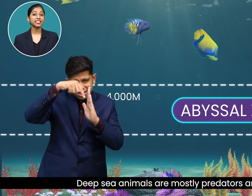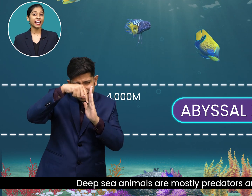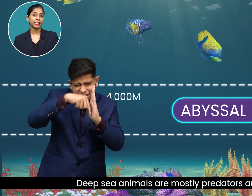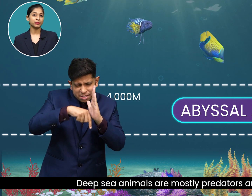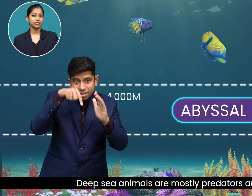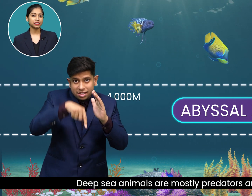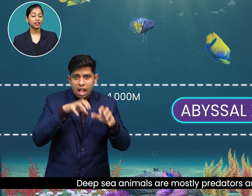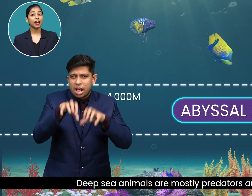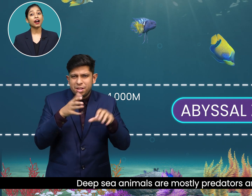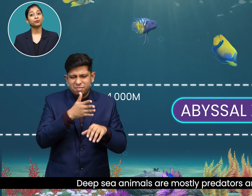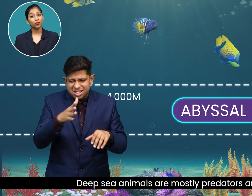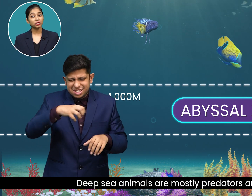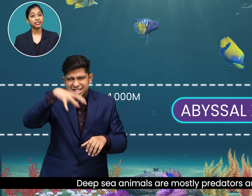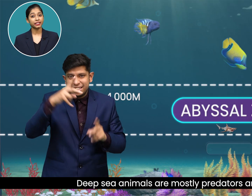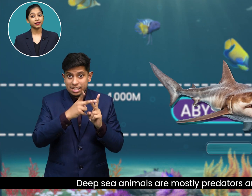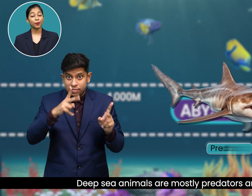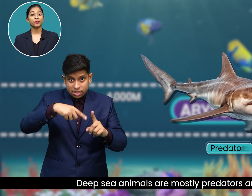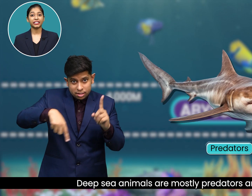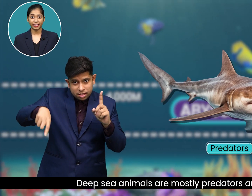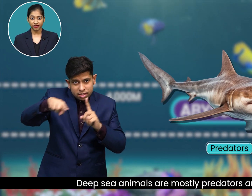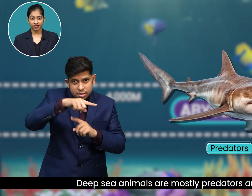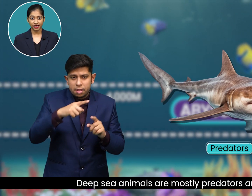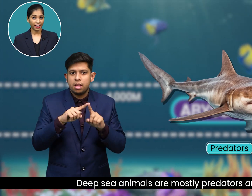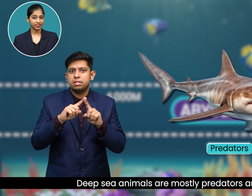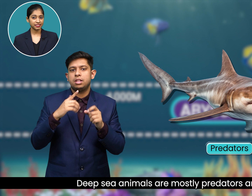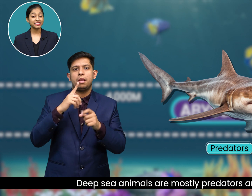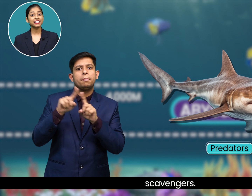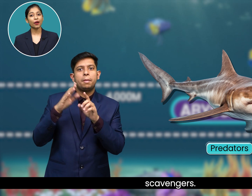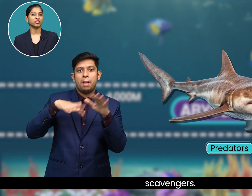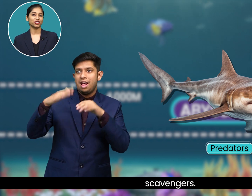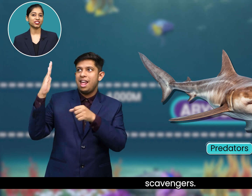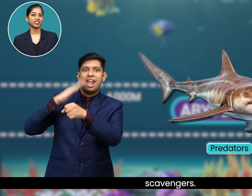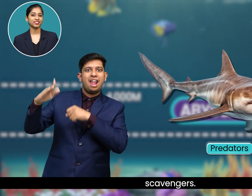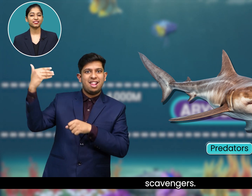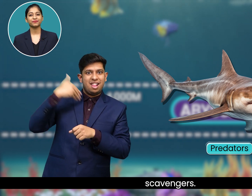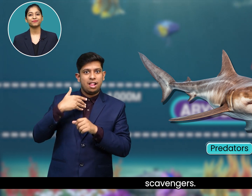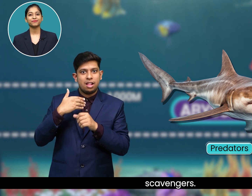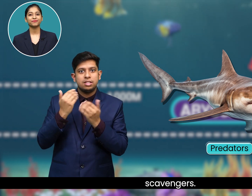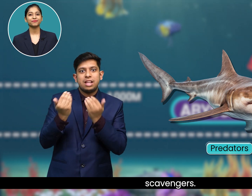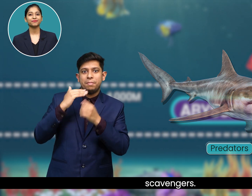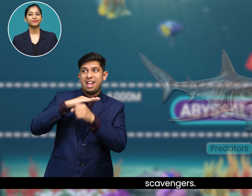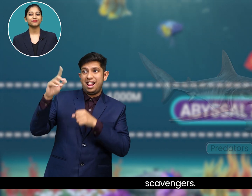deep sea animals are mostly predators and scavengers.